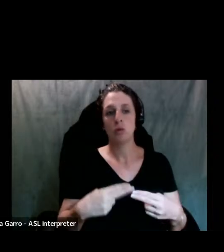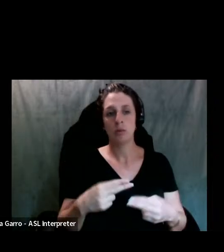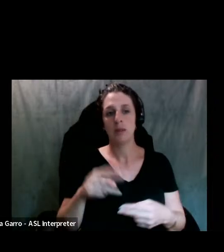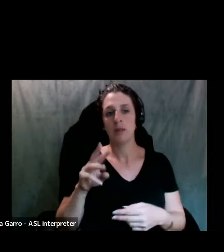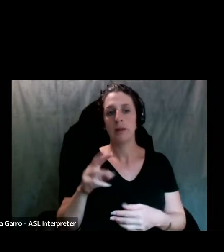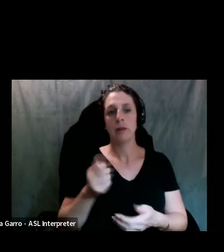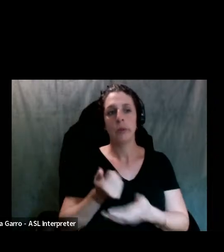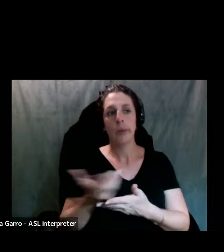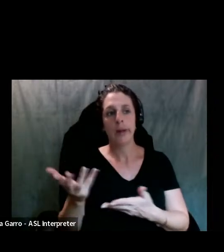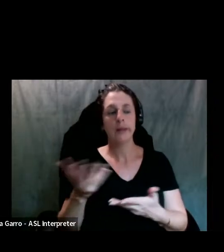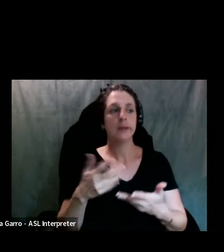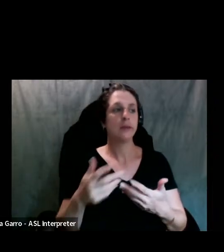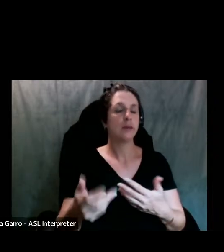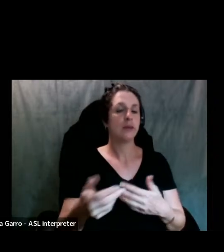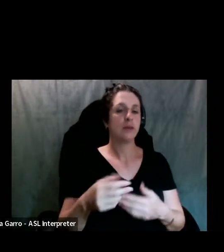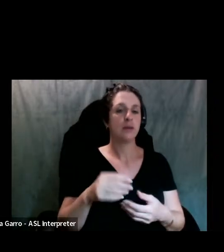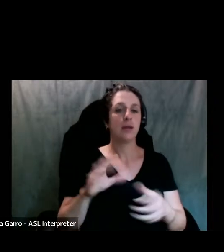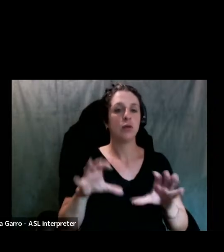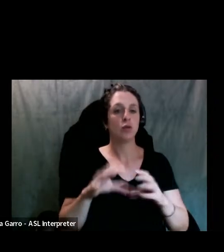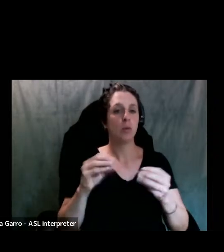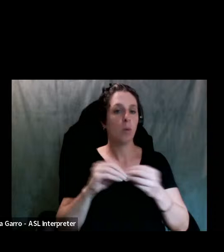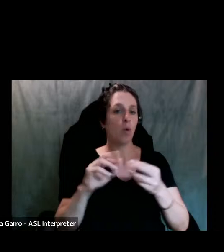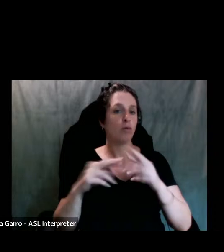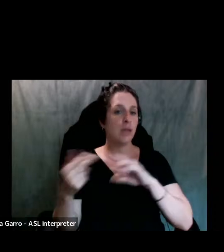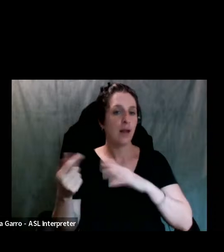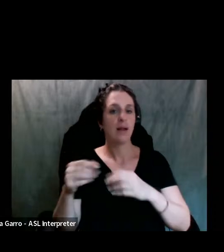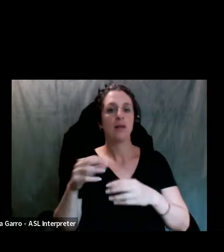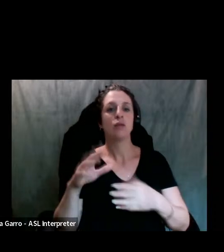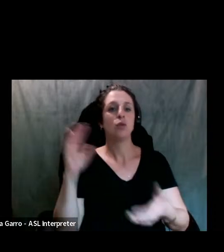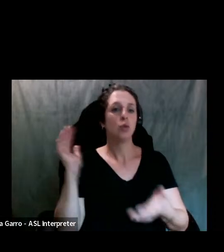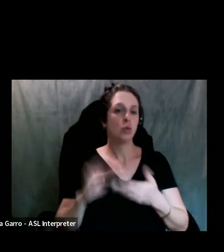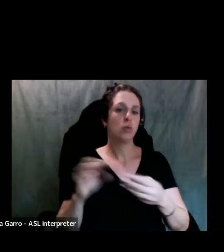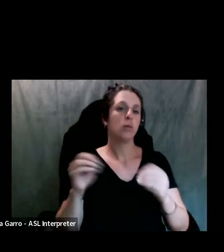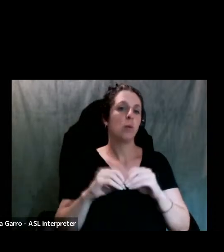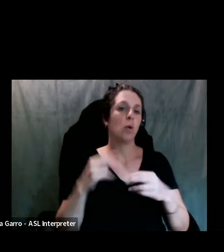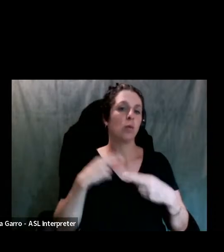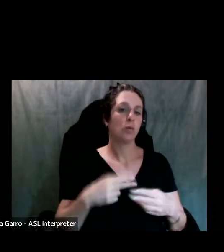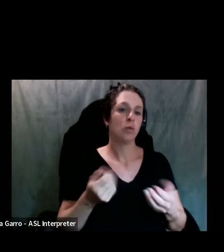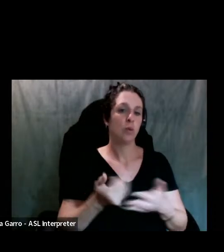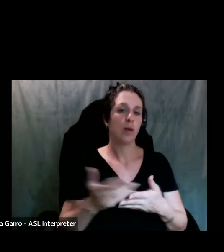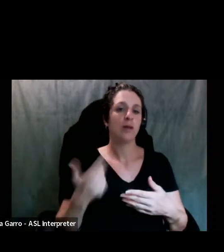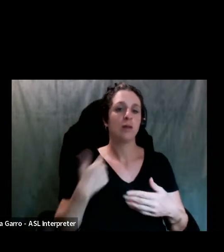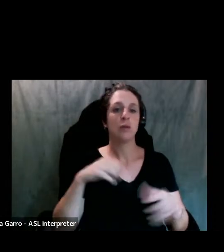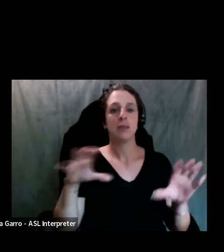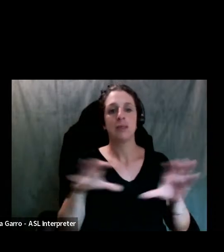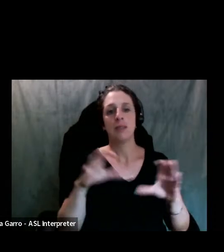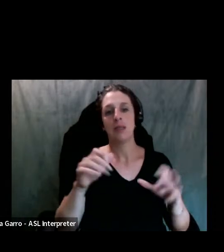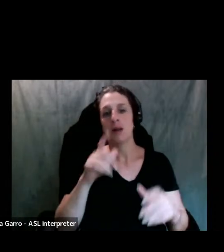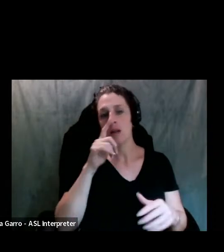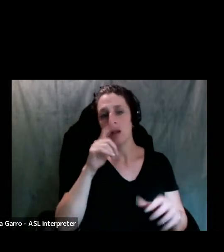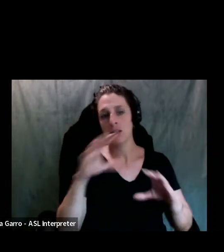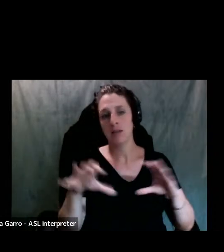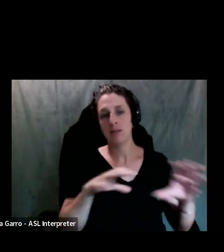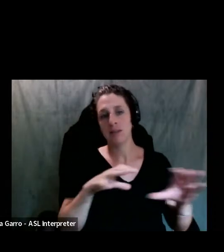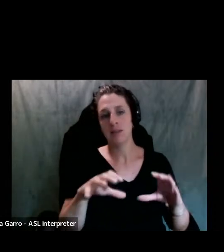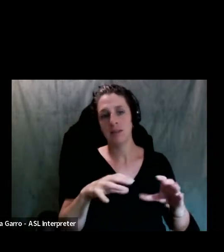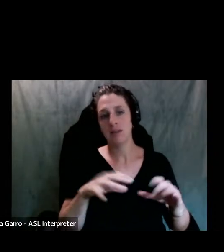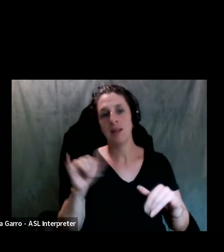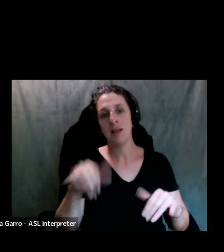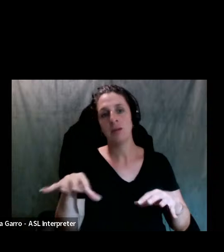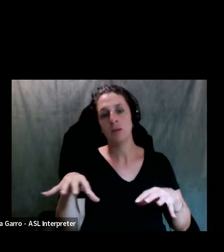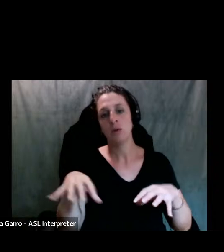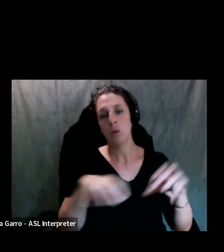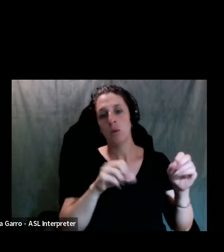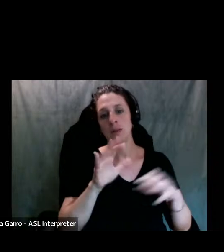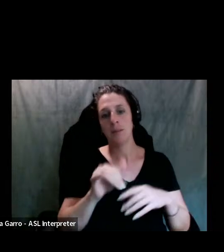like recycling to like reduce more human waste. And we did like lunch activities. Oh, that's like hosted by Environmental